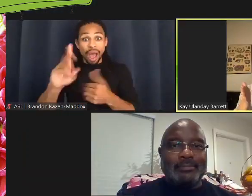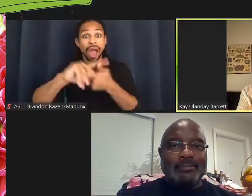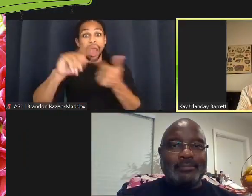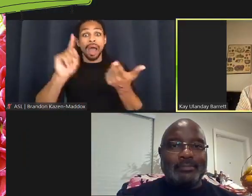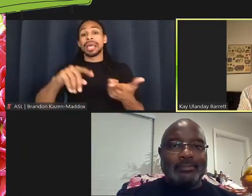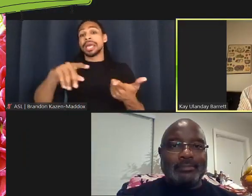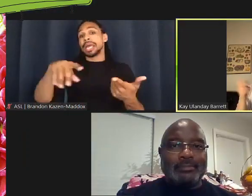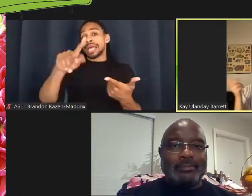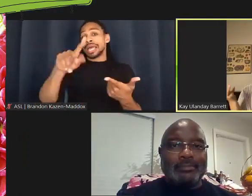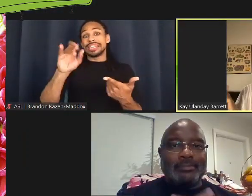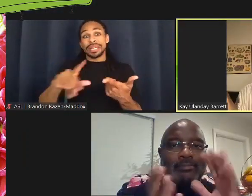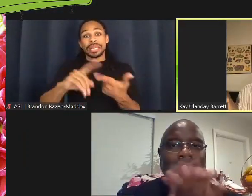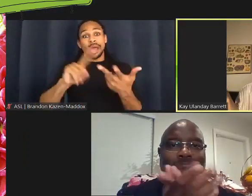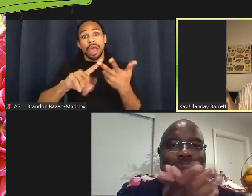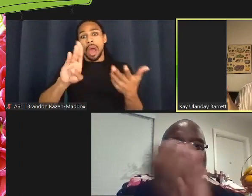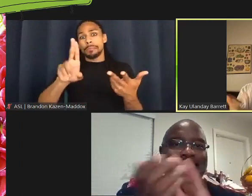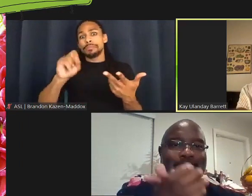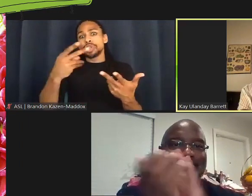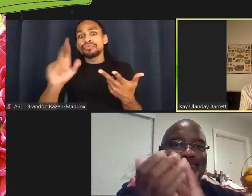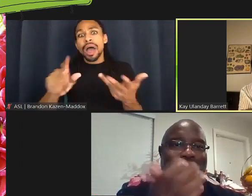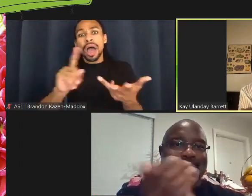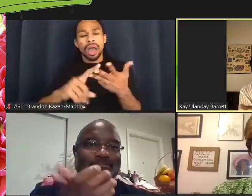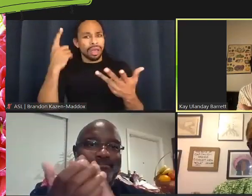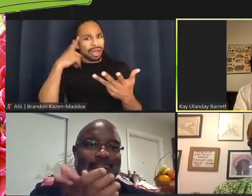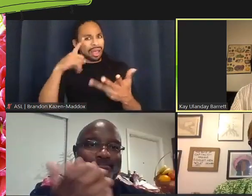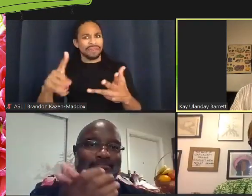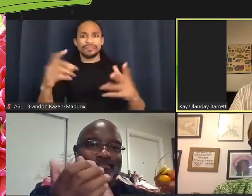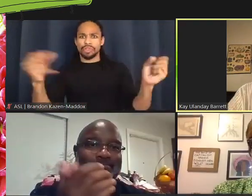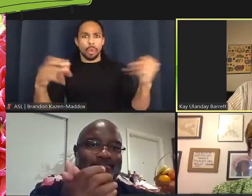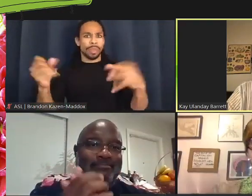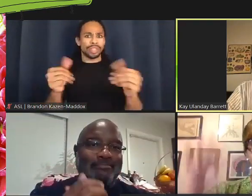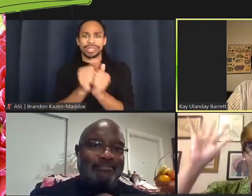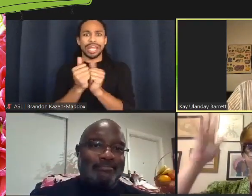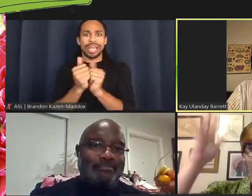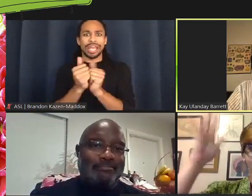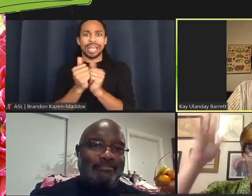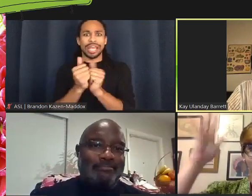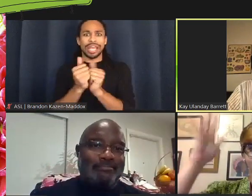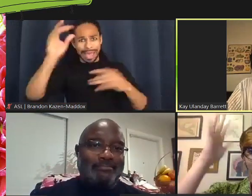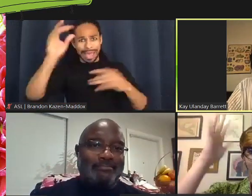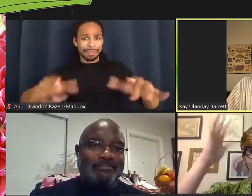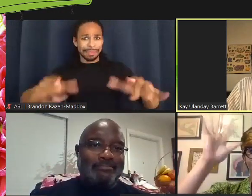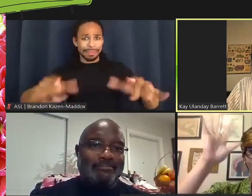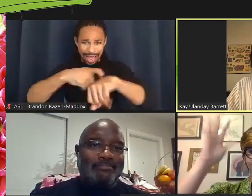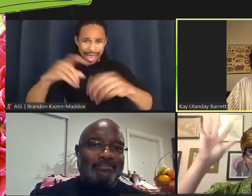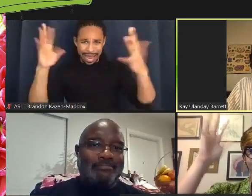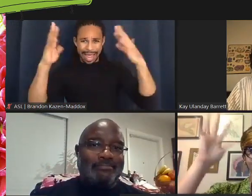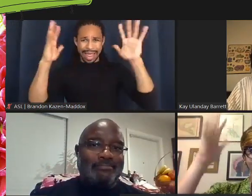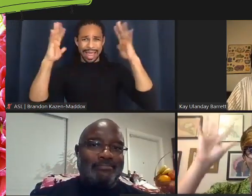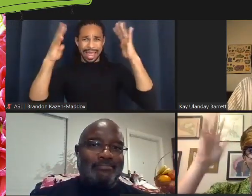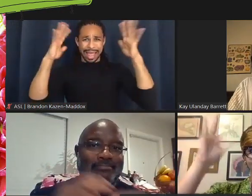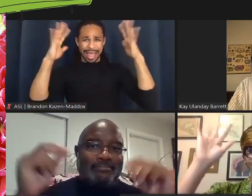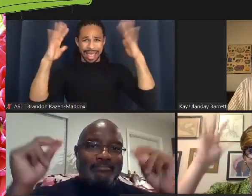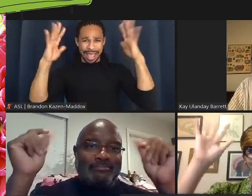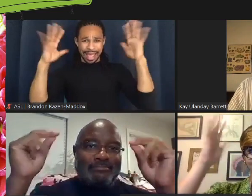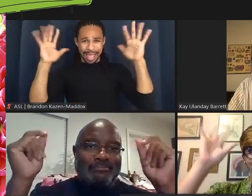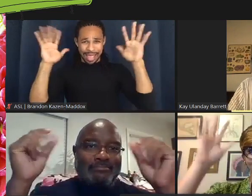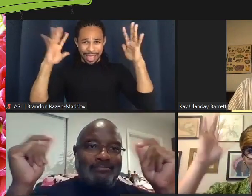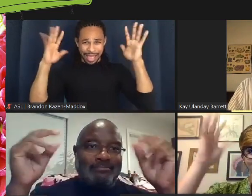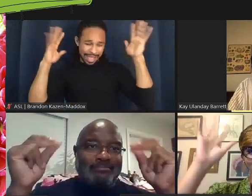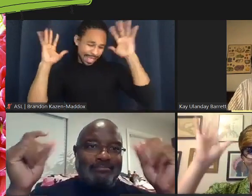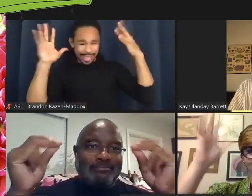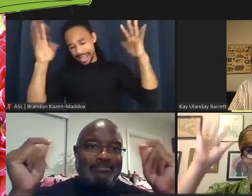and to Bushra for throwing this together in these pandemic times. Hey, thank